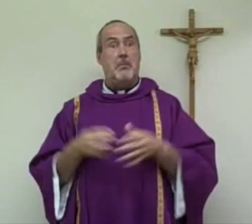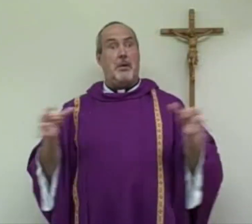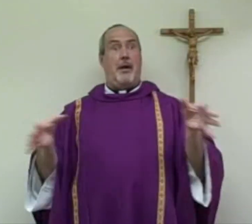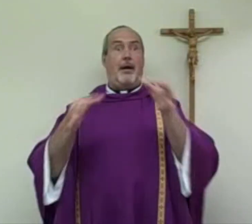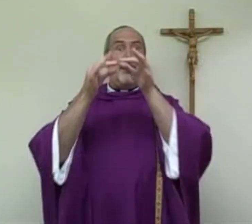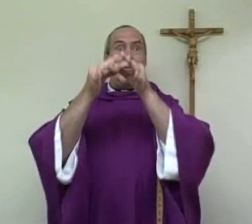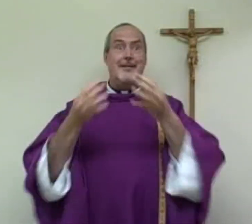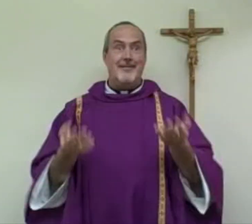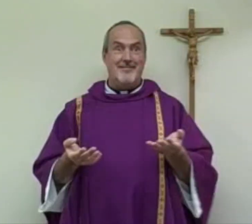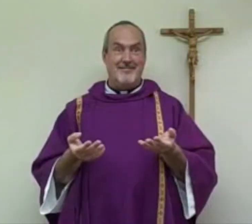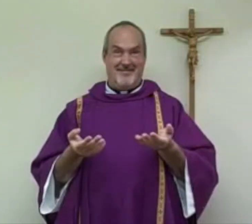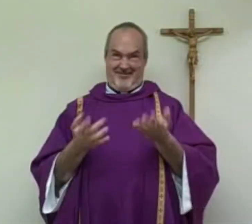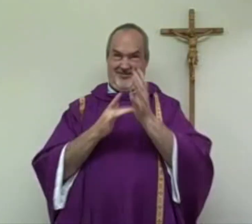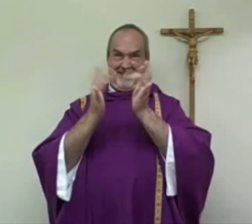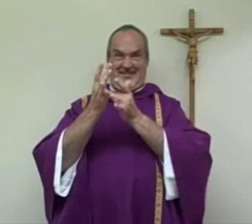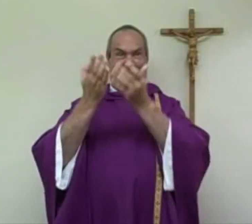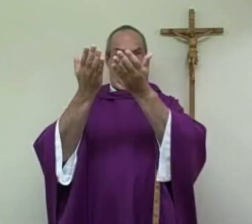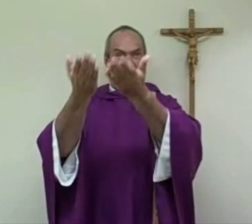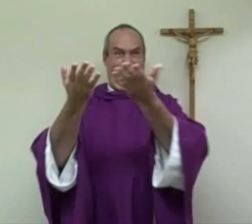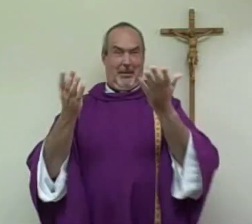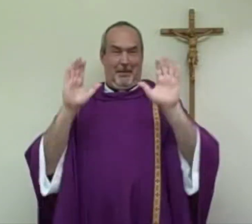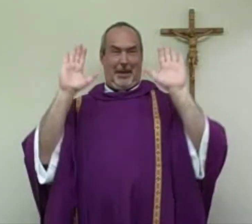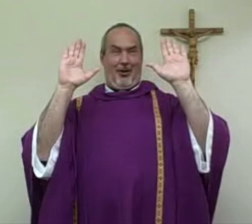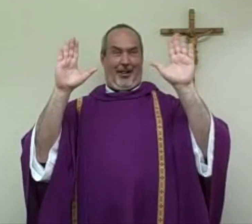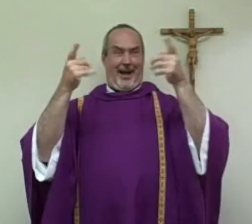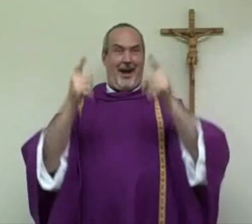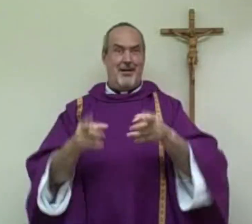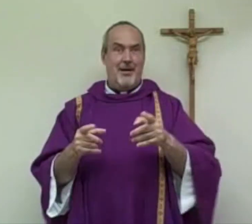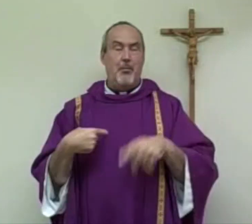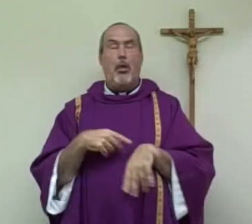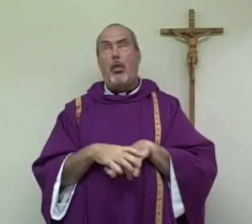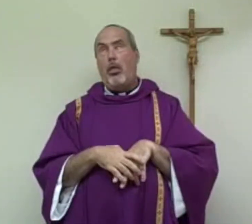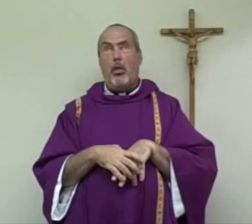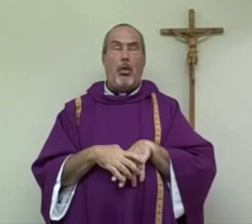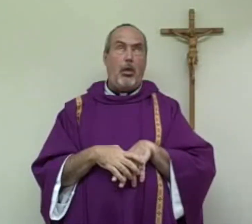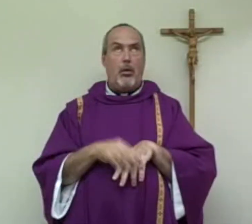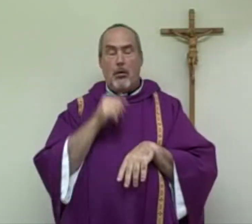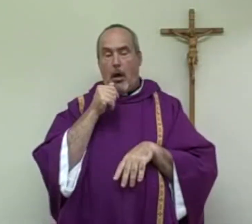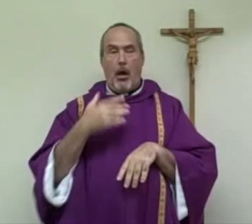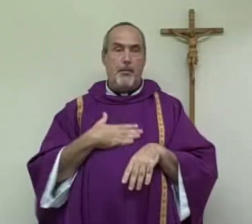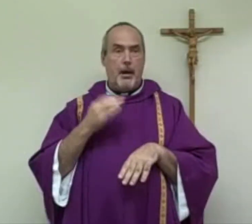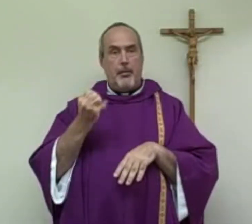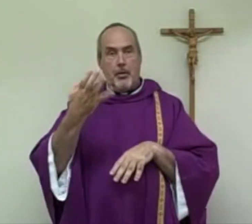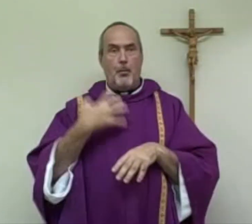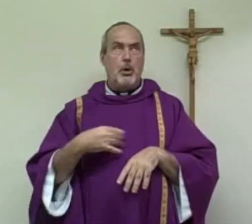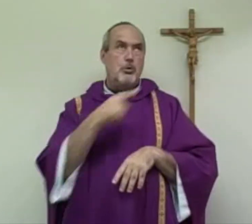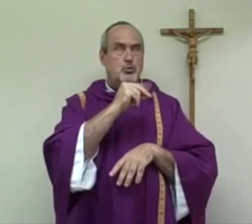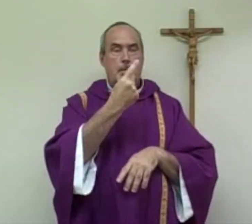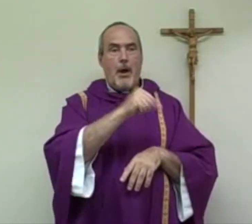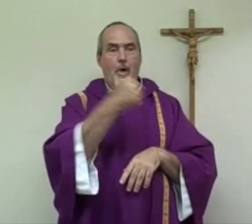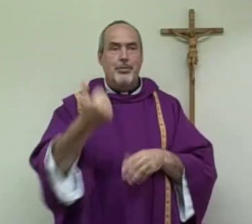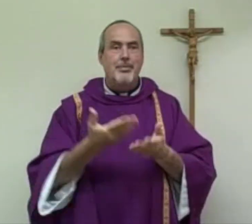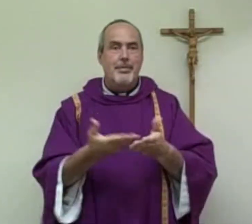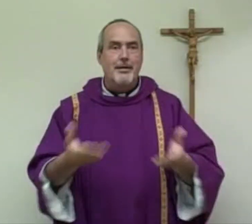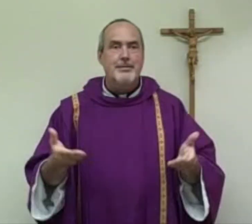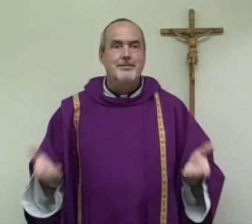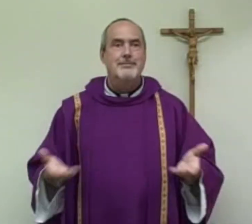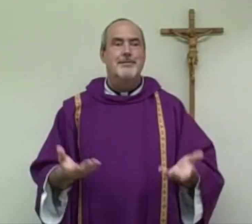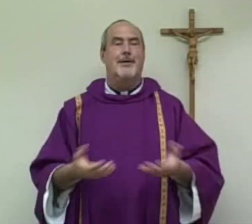Let me share an example. Mass. Jesus is there, and it's a miracle. But we're like, oh, I don't want to get up and go to Mass. I